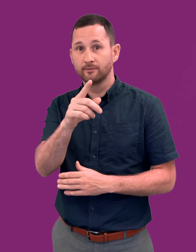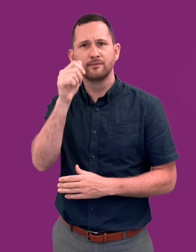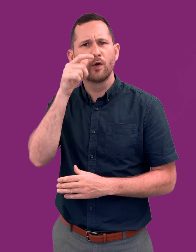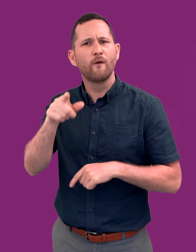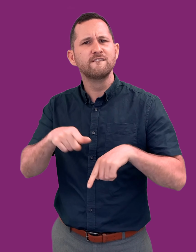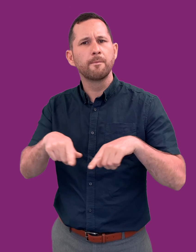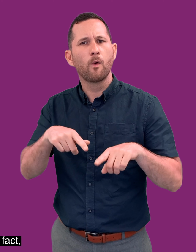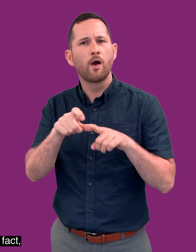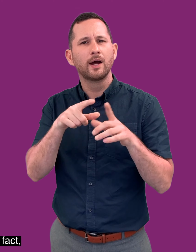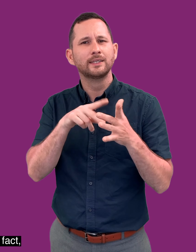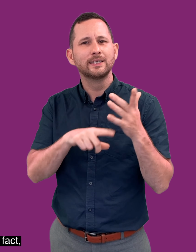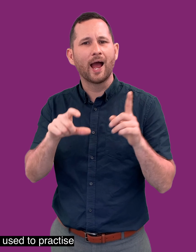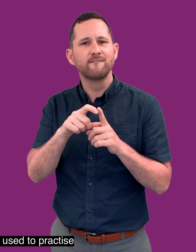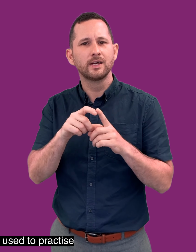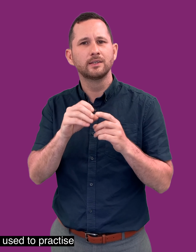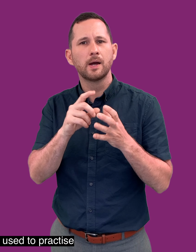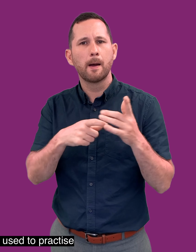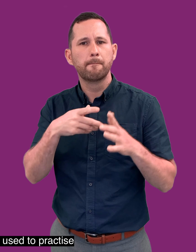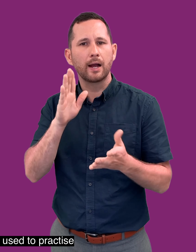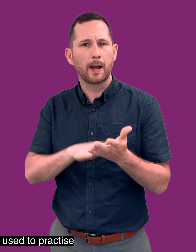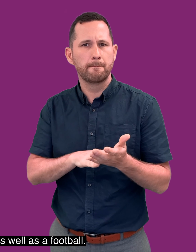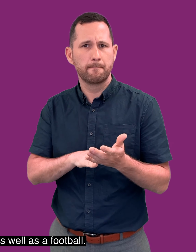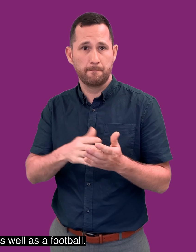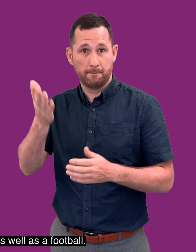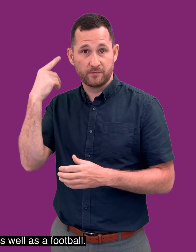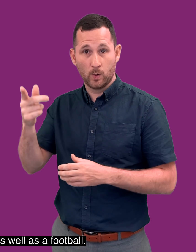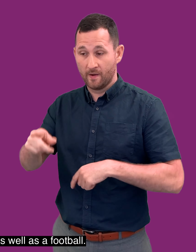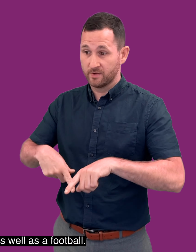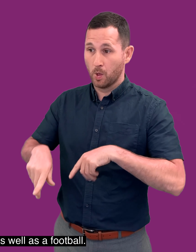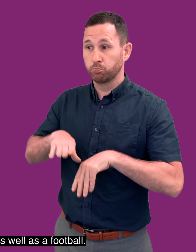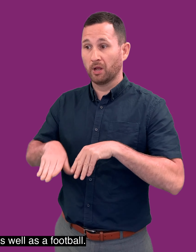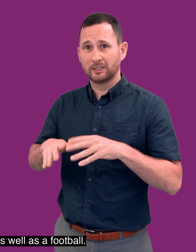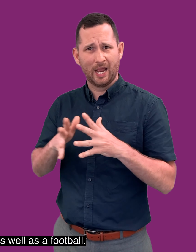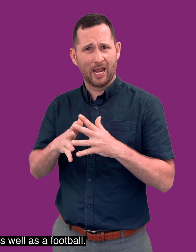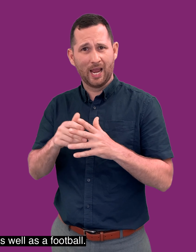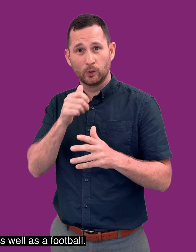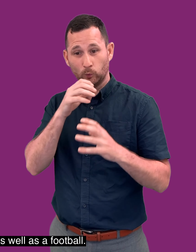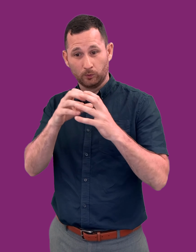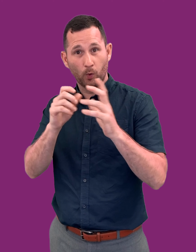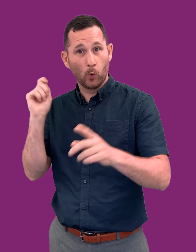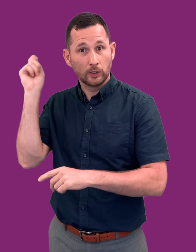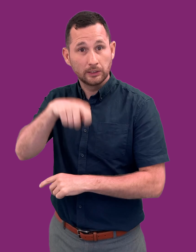Fun fact, David Beckham used to practice with a tennis ball as well as a football.